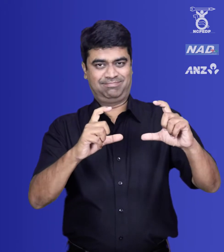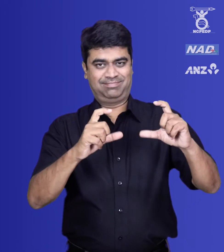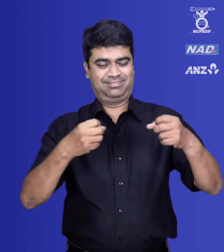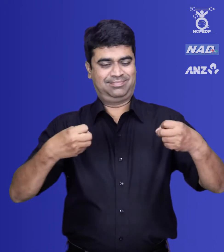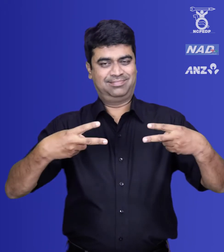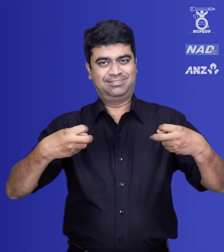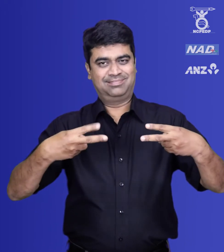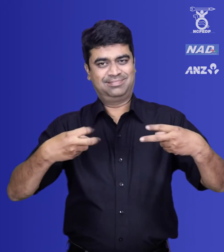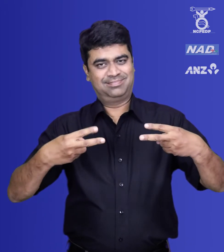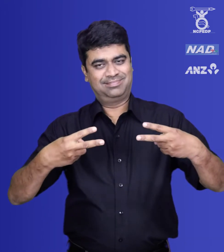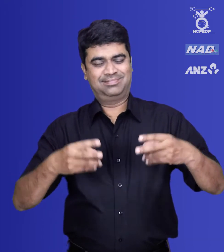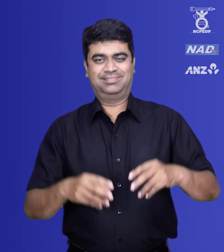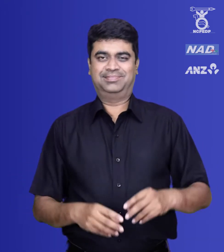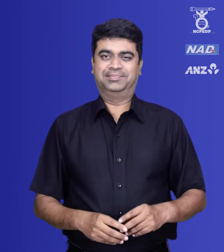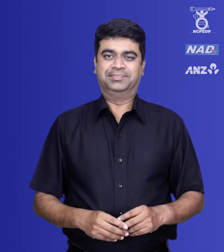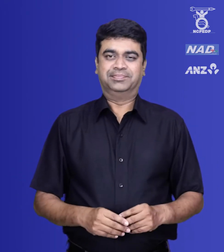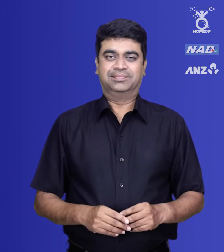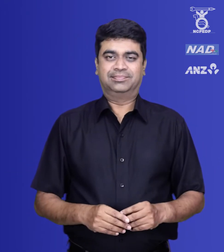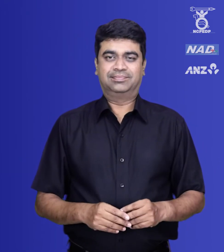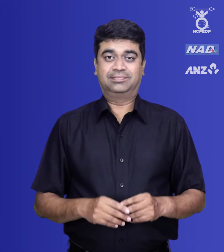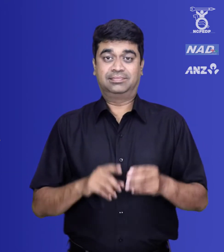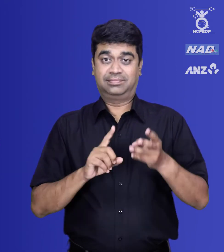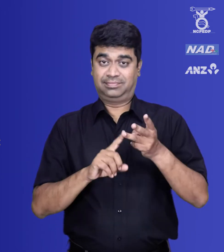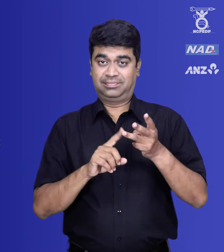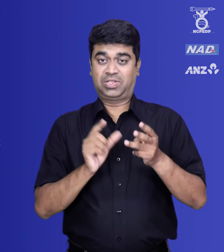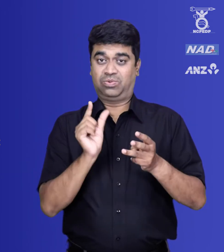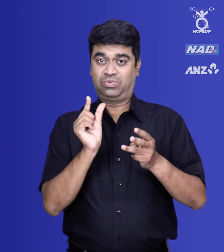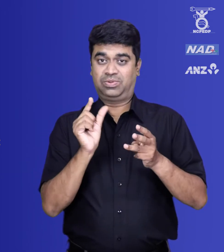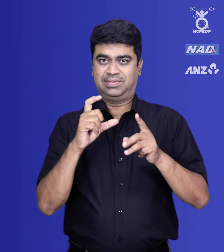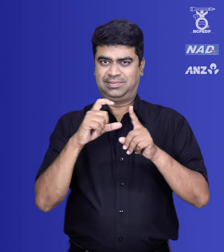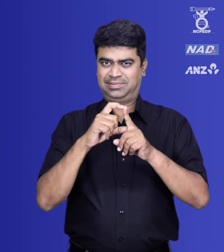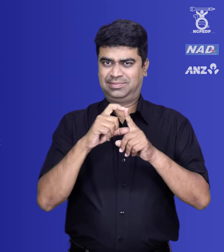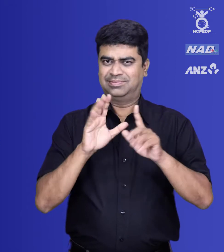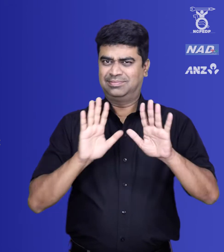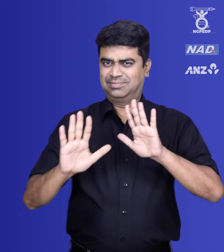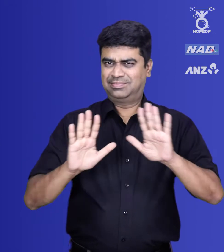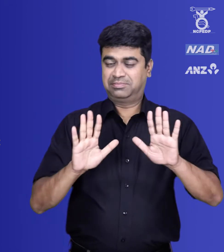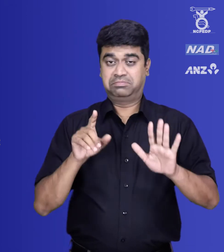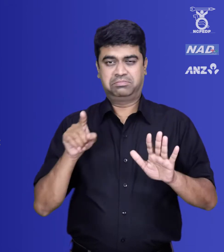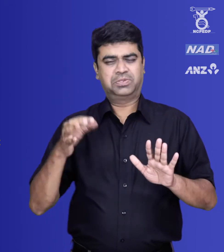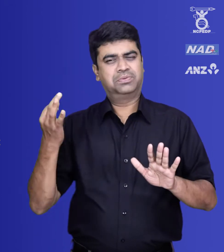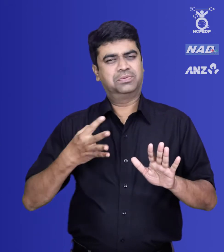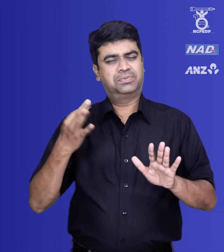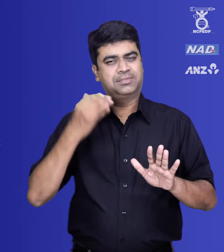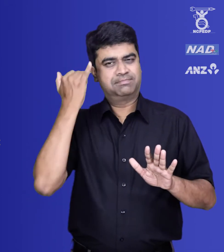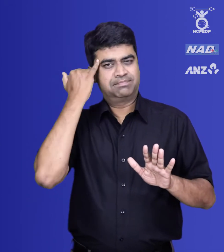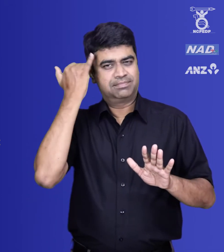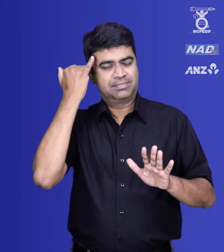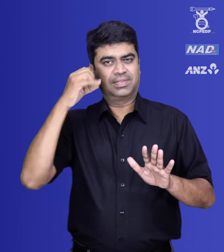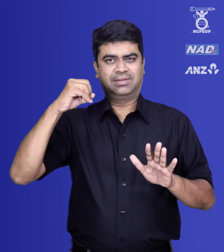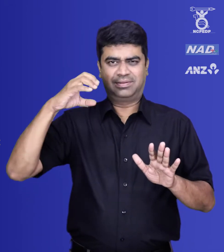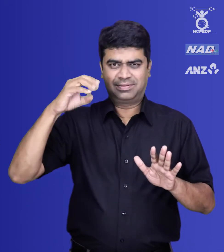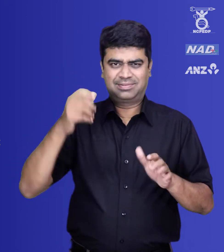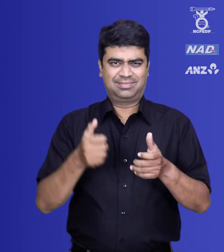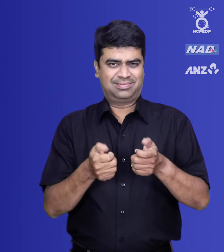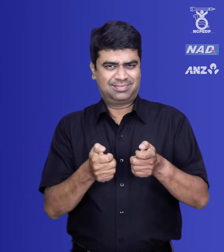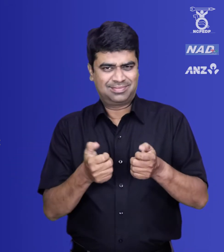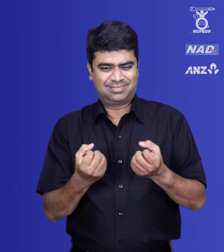Electronic goods and equipment which are meant for everyday use,